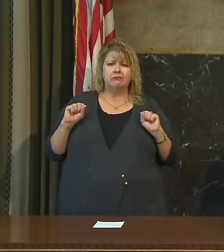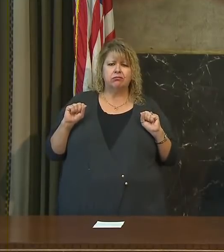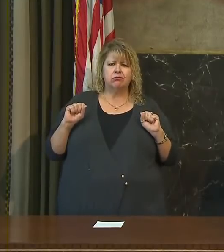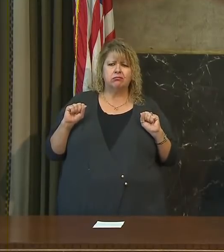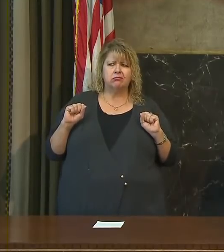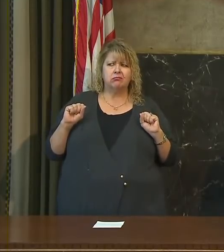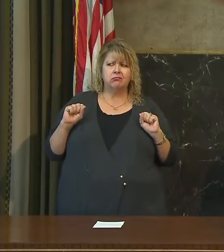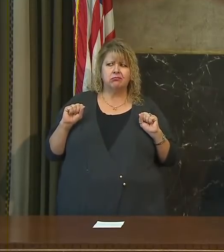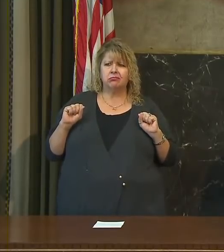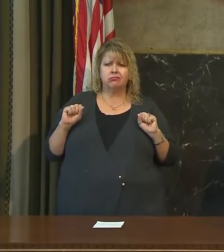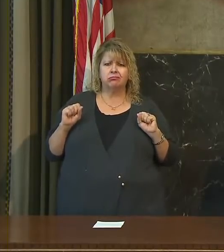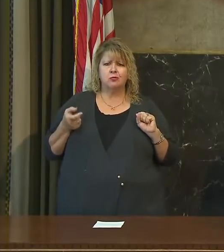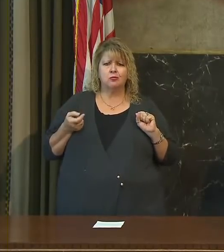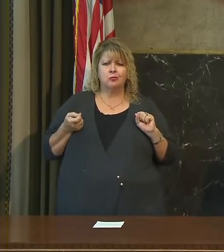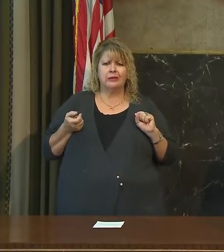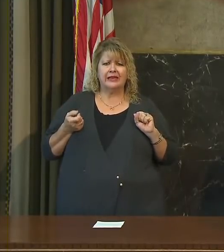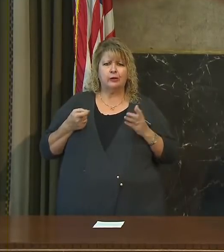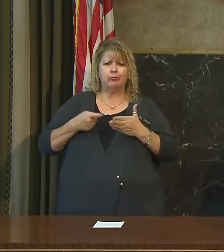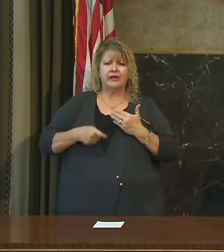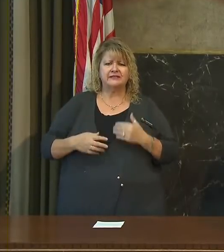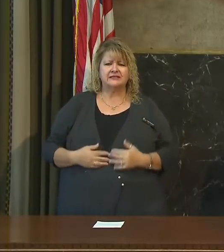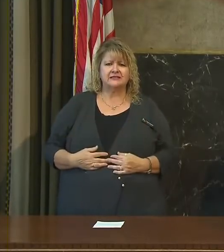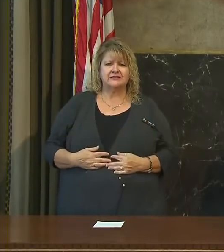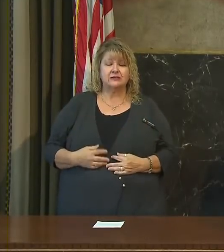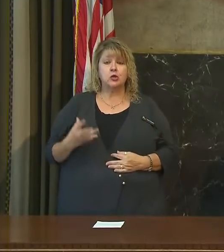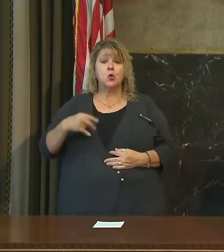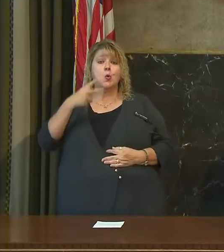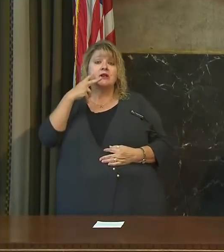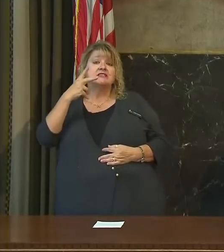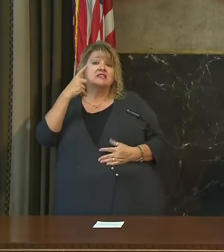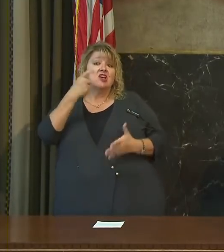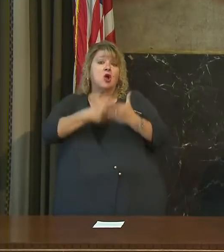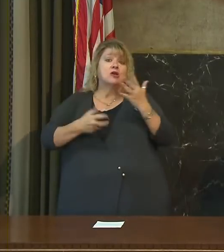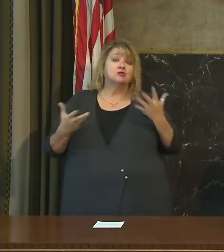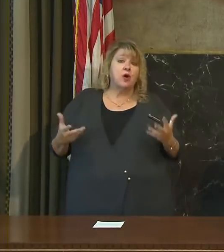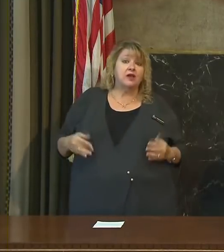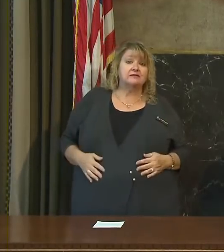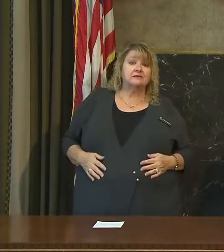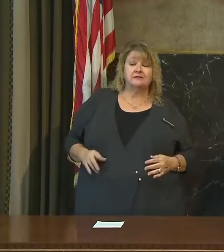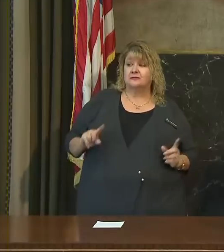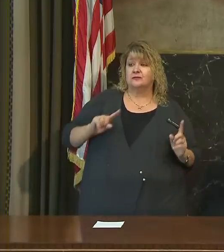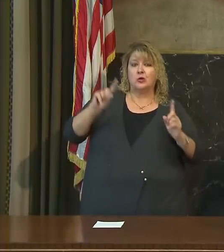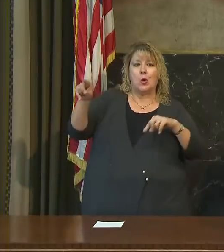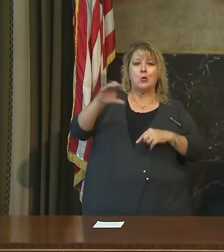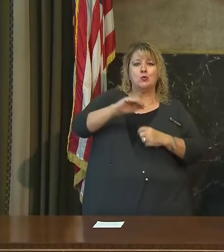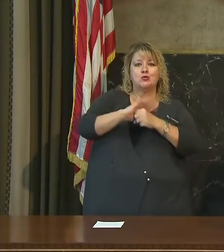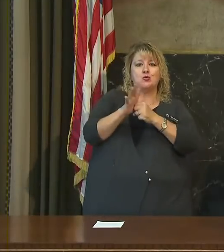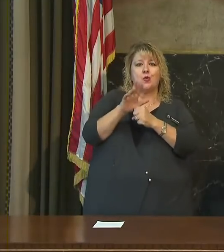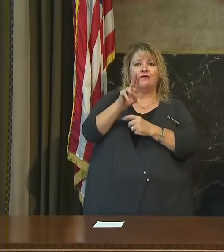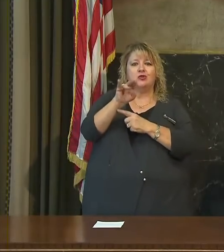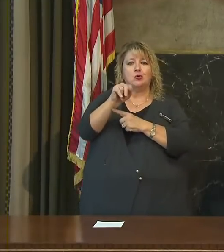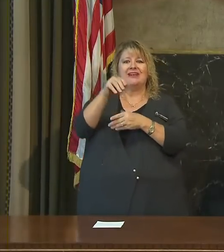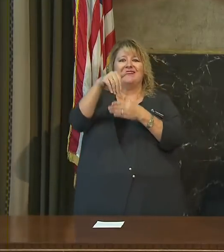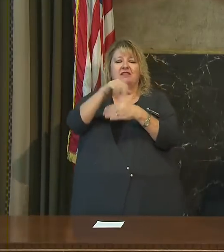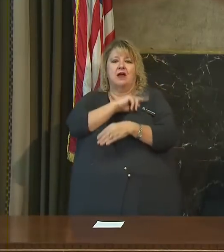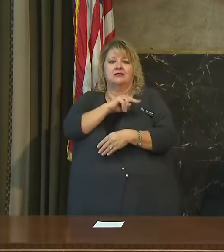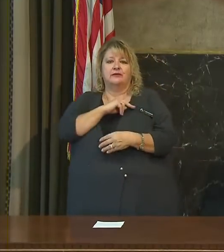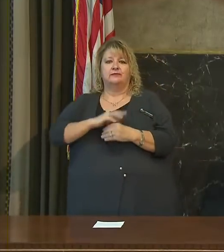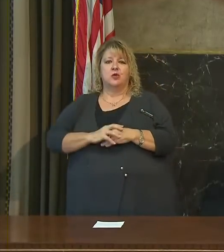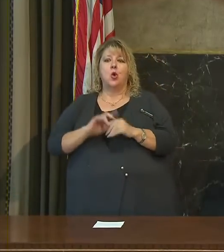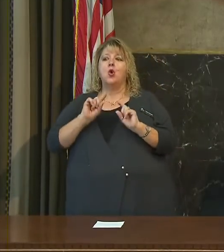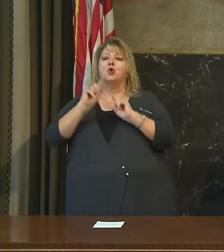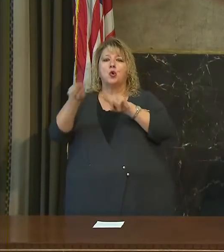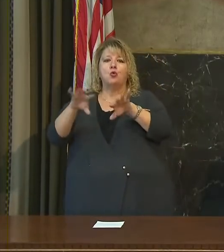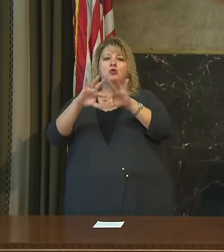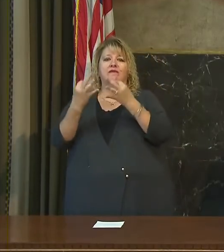a price to pay. If you want to look at a heavy price to pay, go take a look at a COVID unit. Go visit a grieving family.